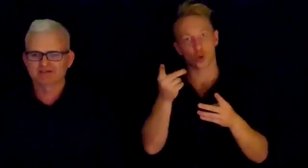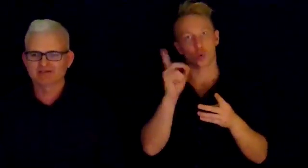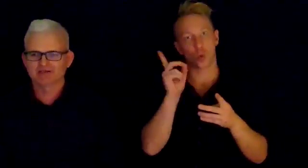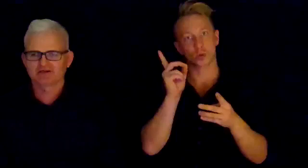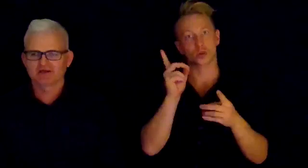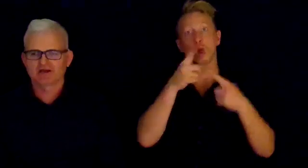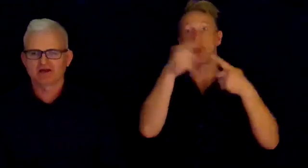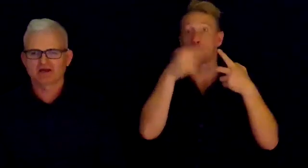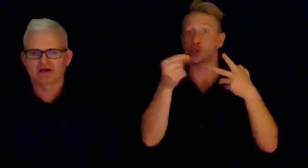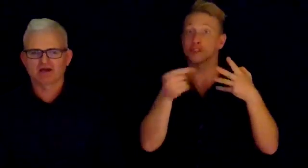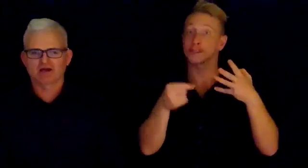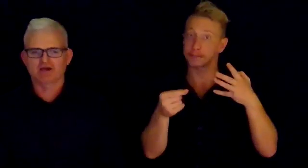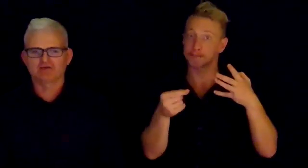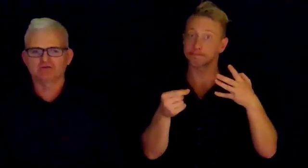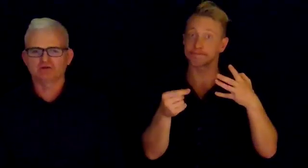choice